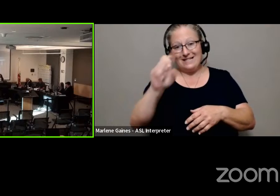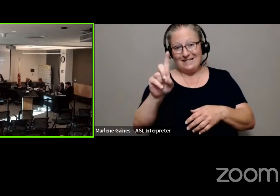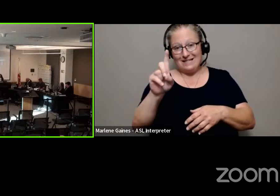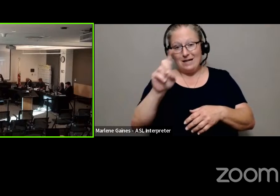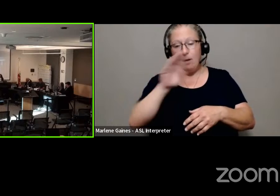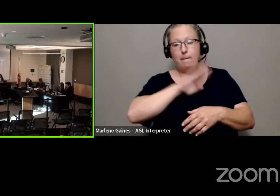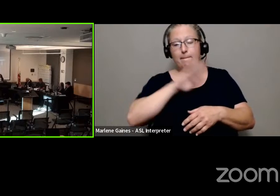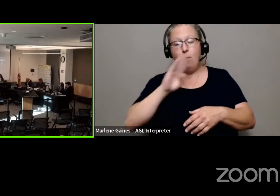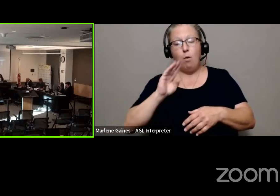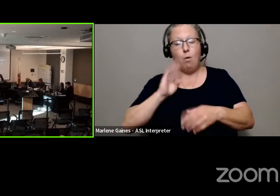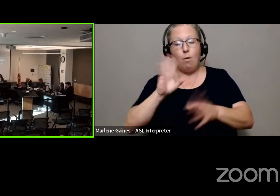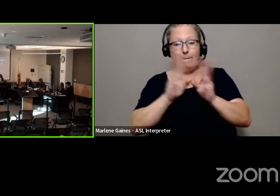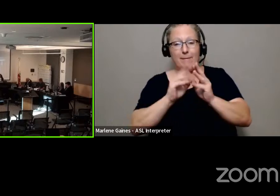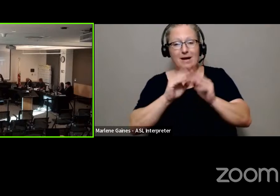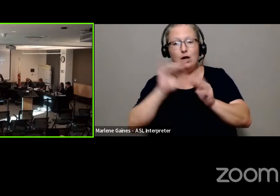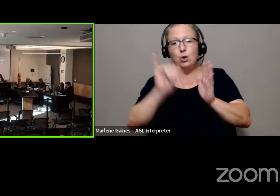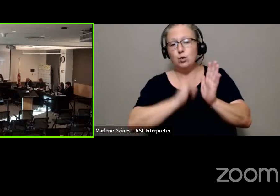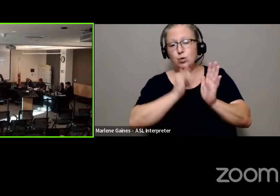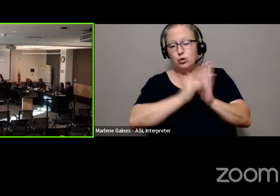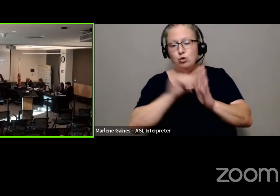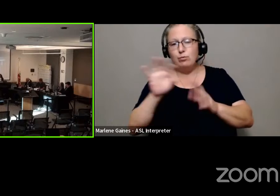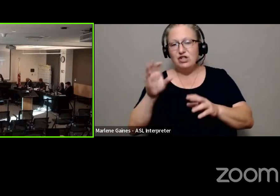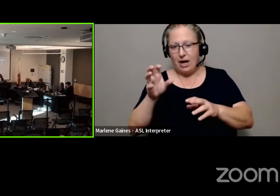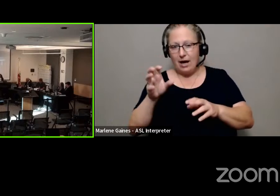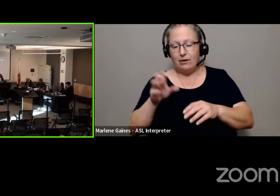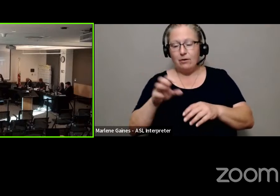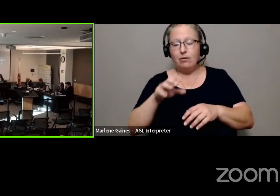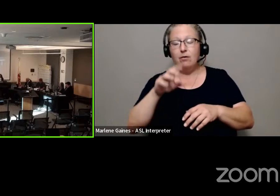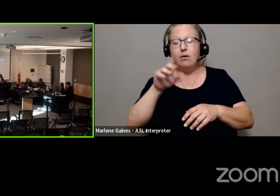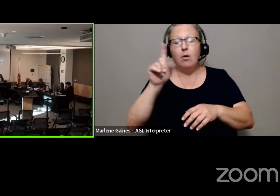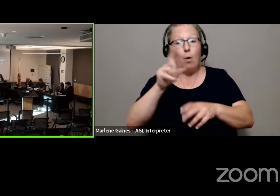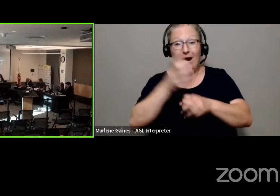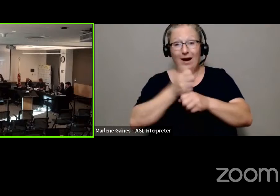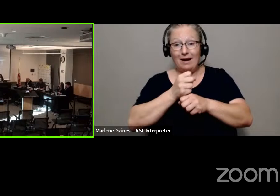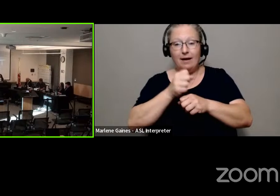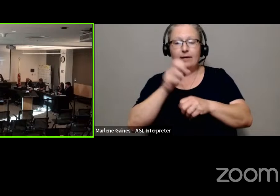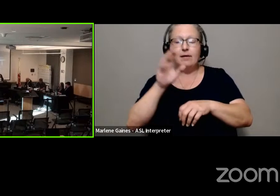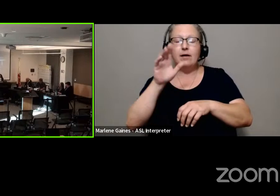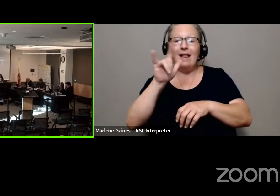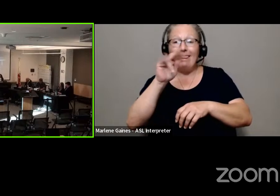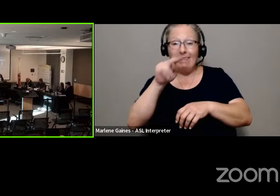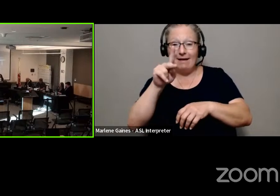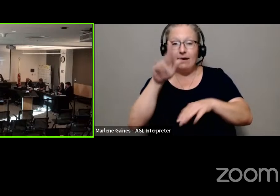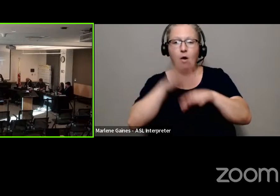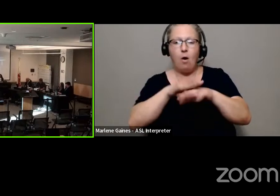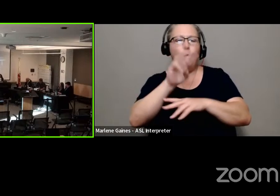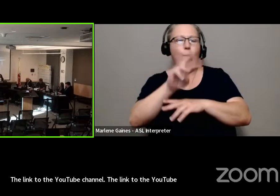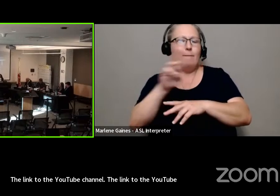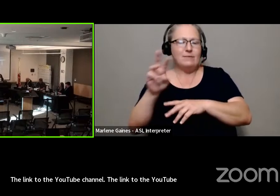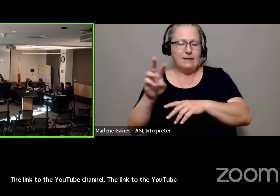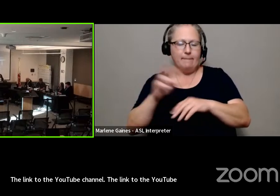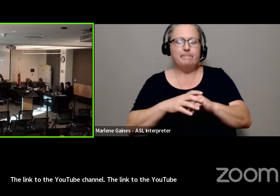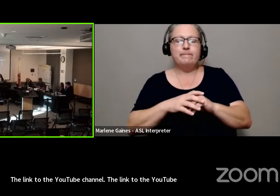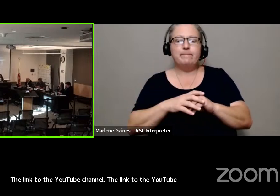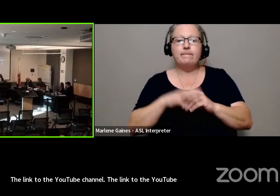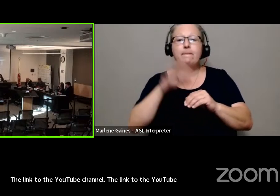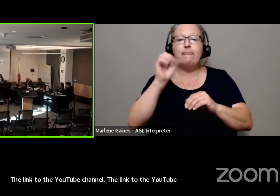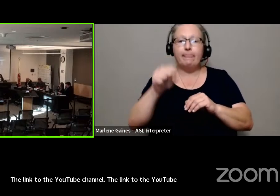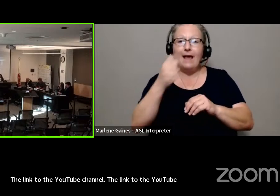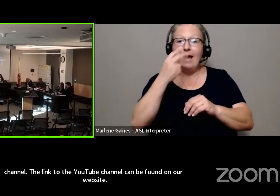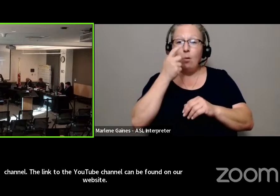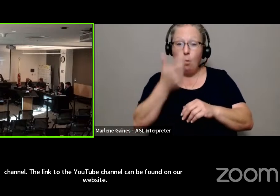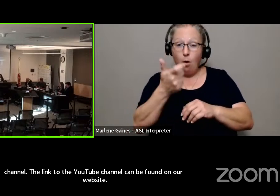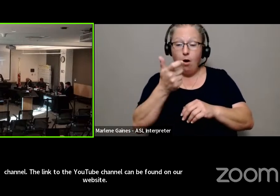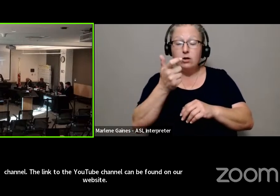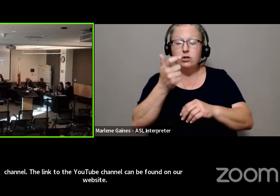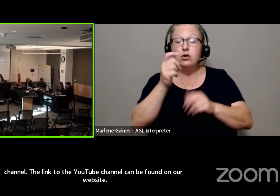SMUHSD board meeting YouTube channel. The link to the YouTube channel can be found on our website. You may view the